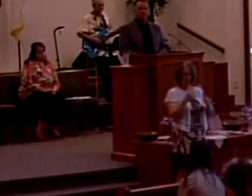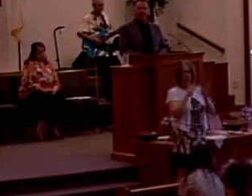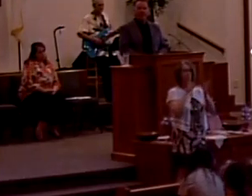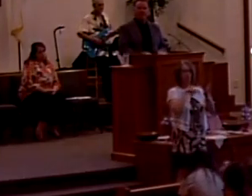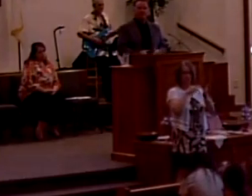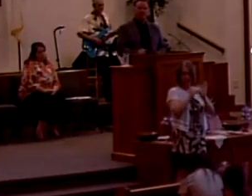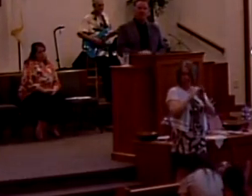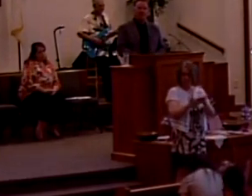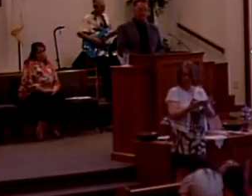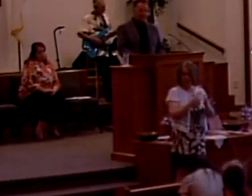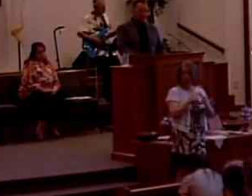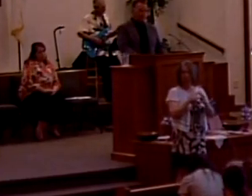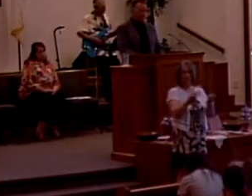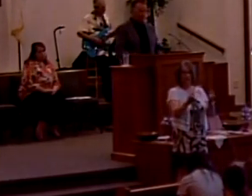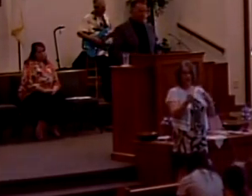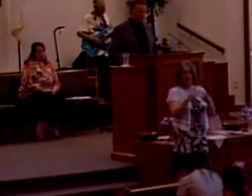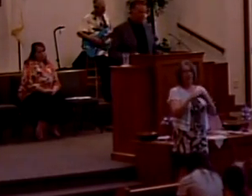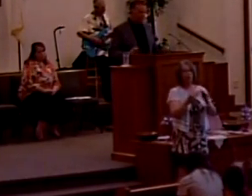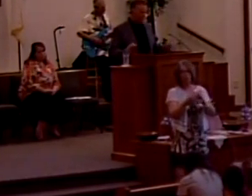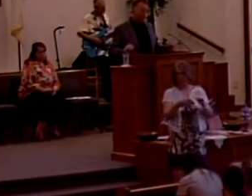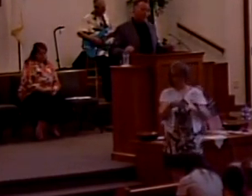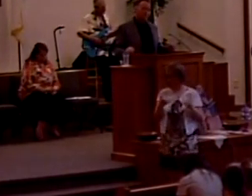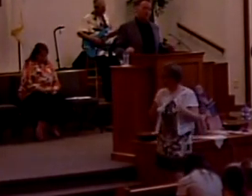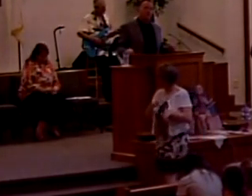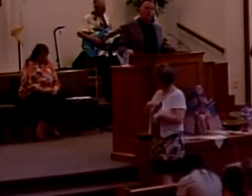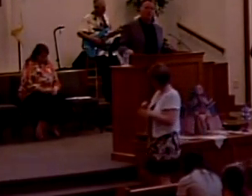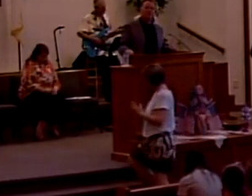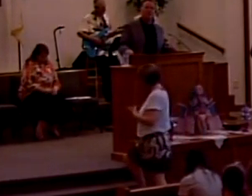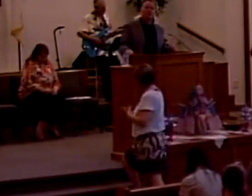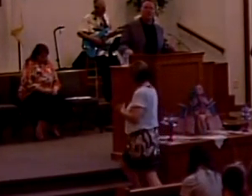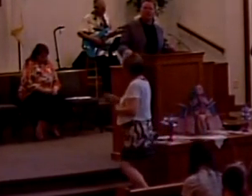scripture. And as they're coming, I'm going to tell you a quick story this week. Now,